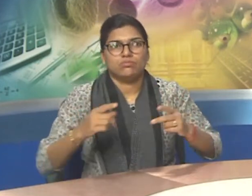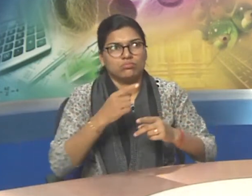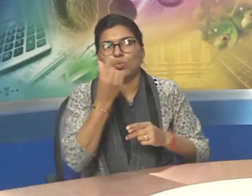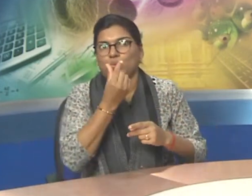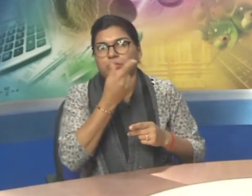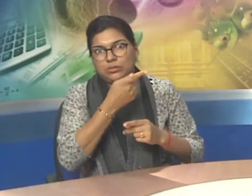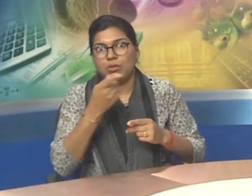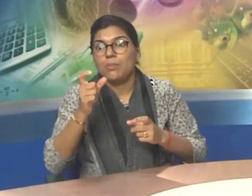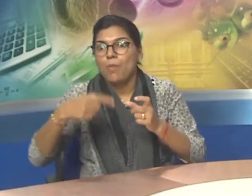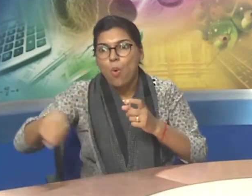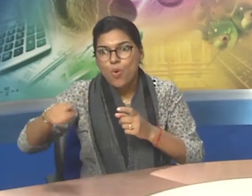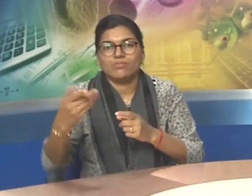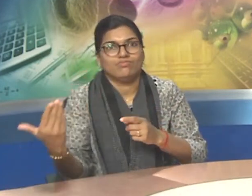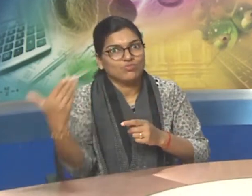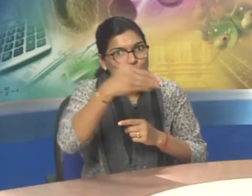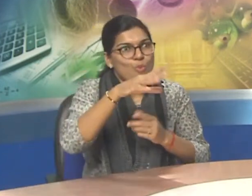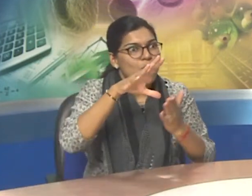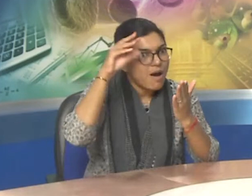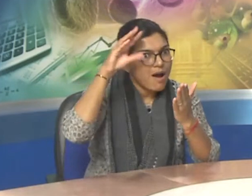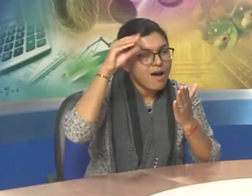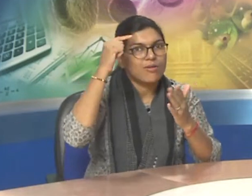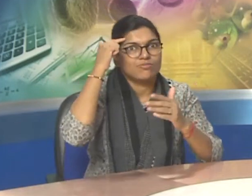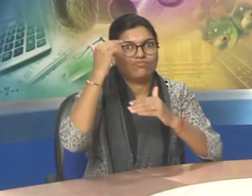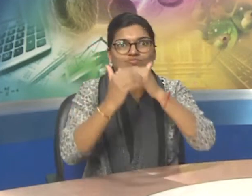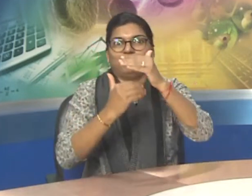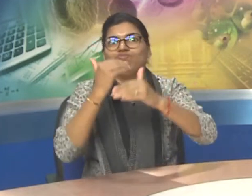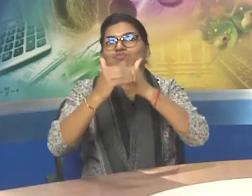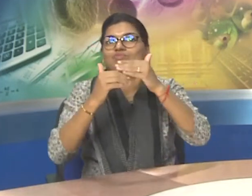In library, you can find books of various subjects.